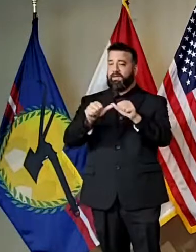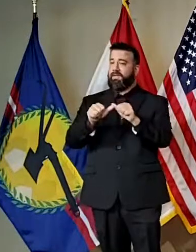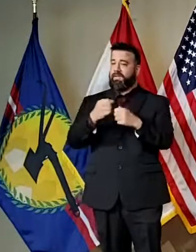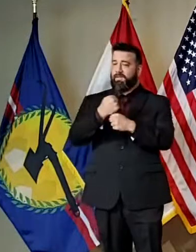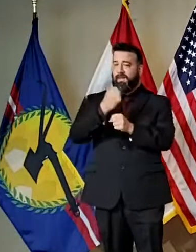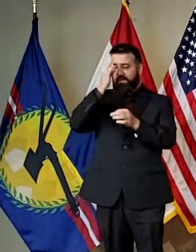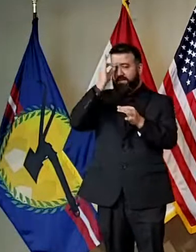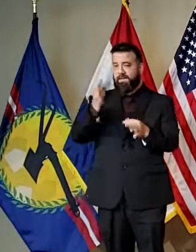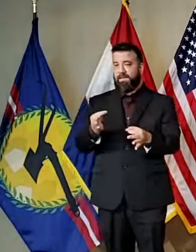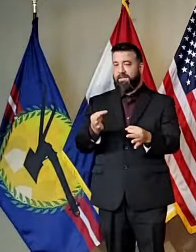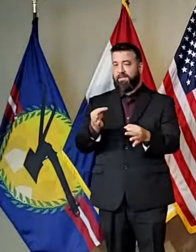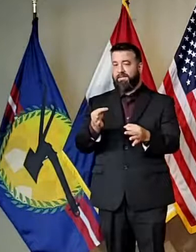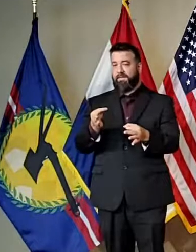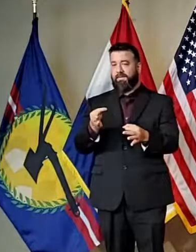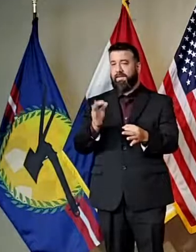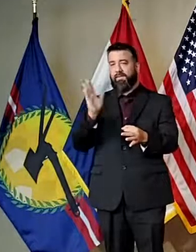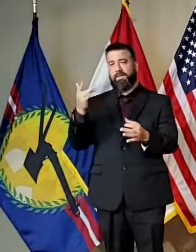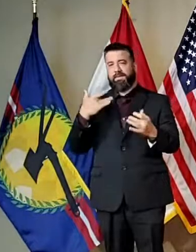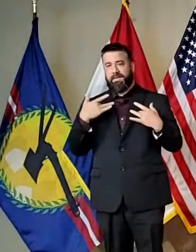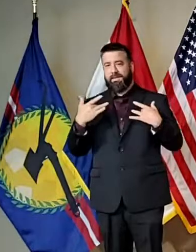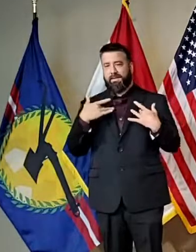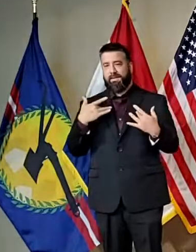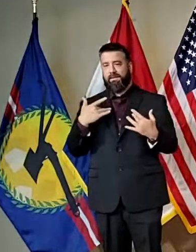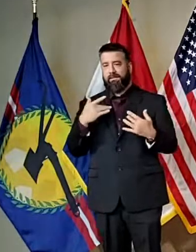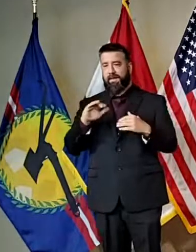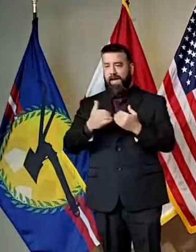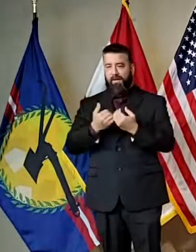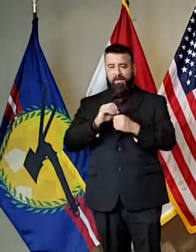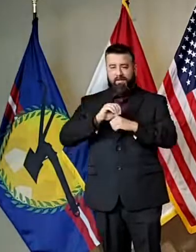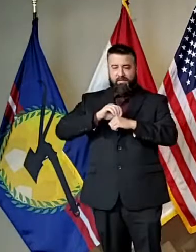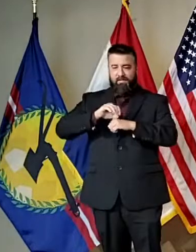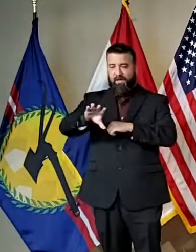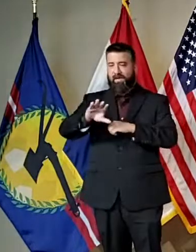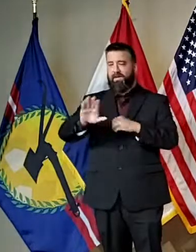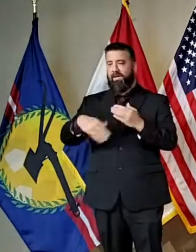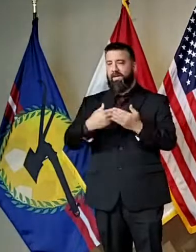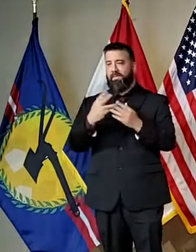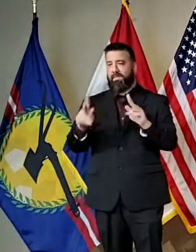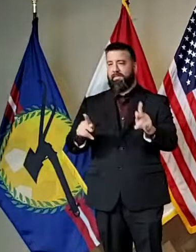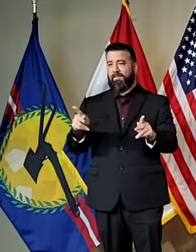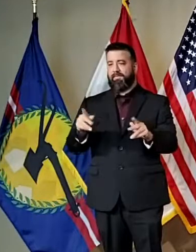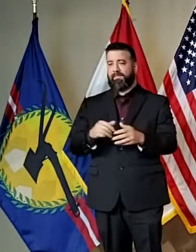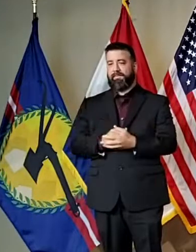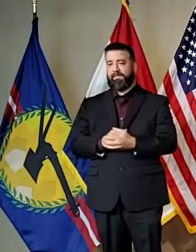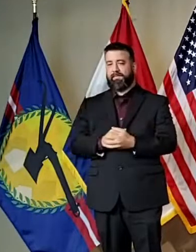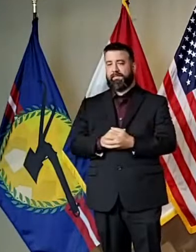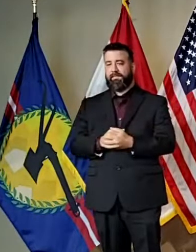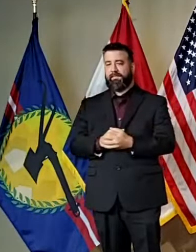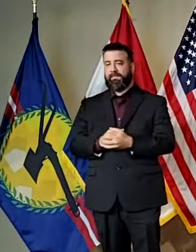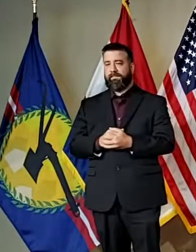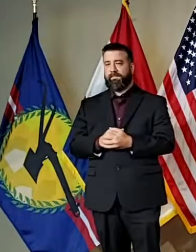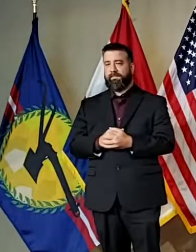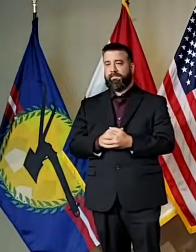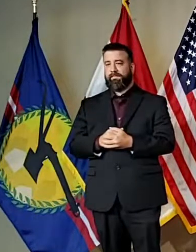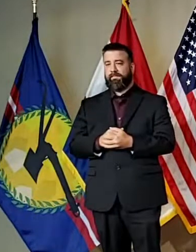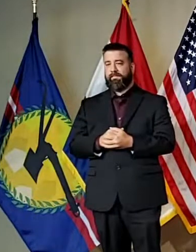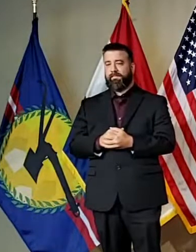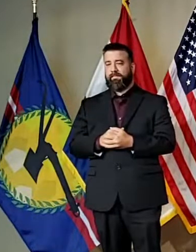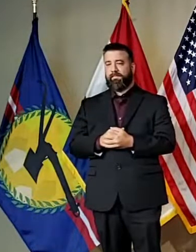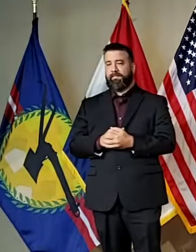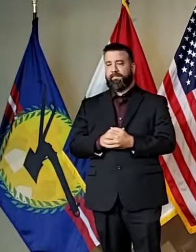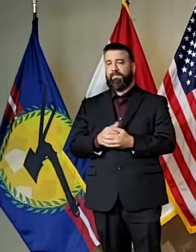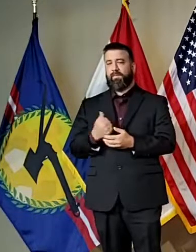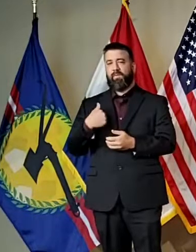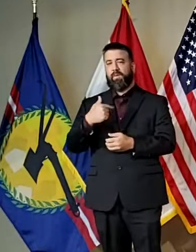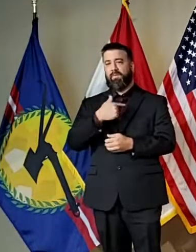those negatively impact everyone in all business sectors, across all business sectors. And we'll work to find a